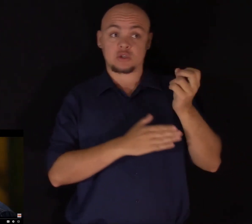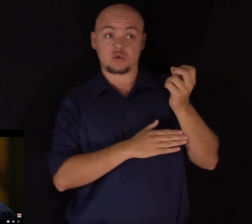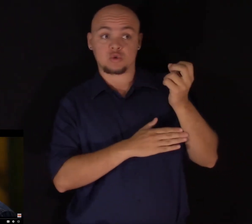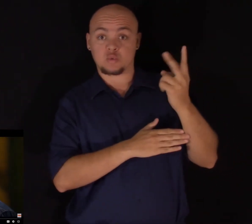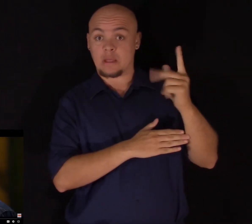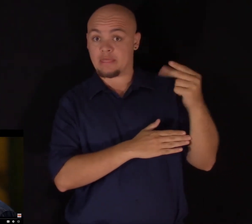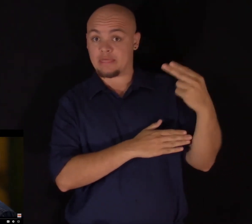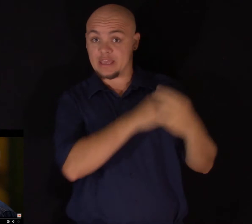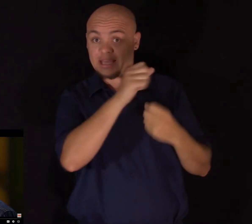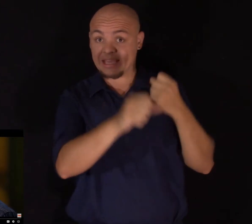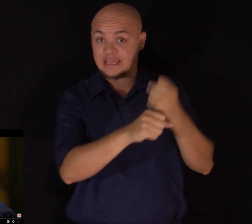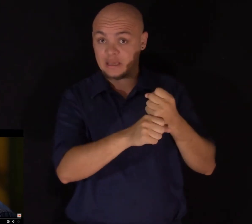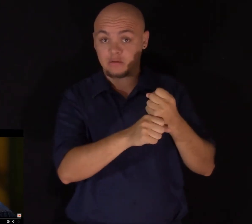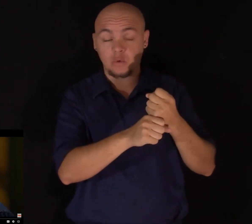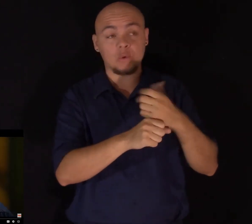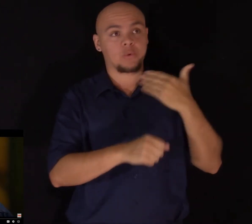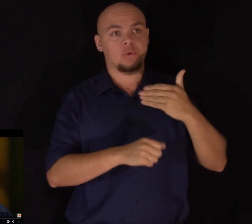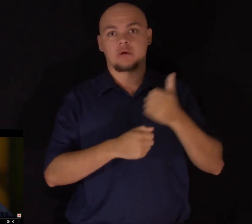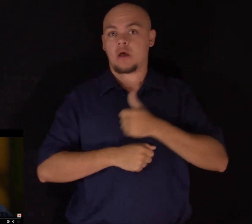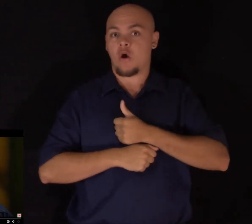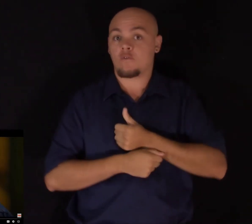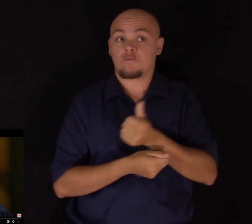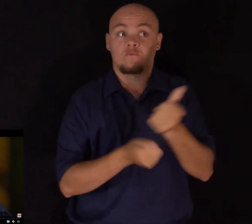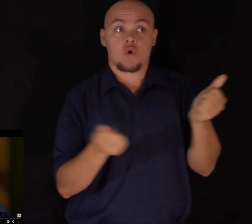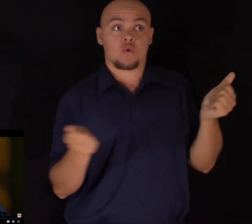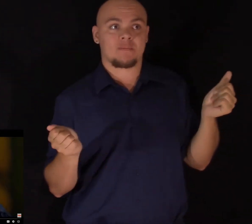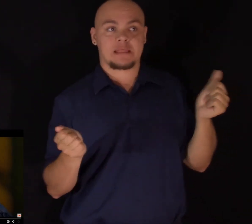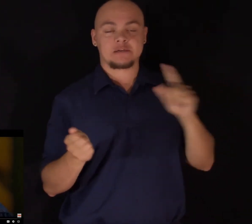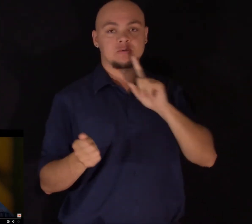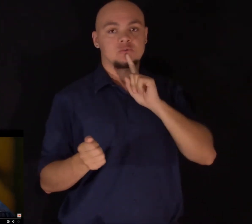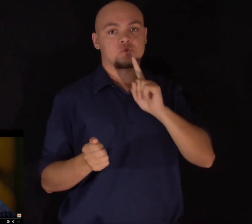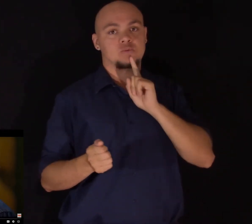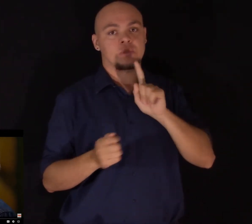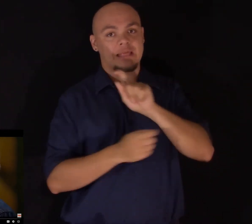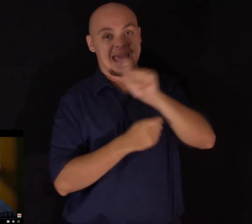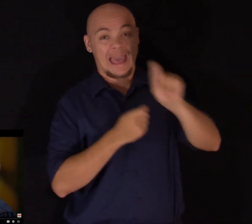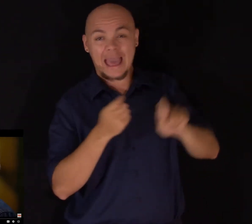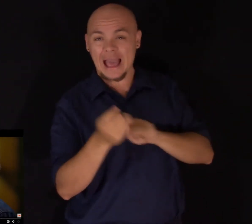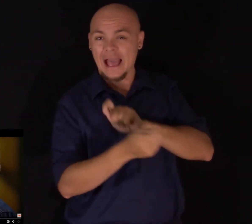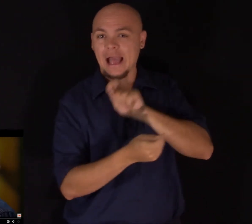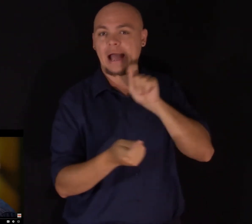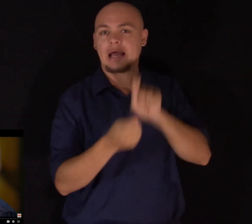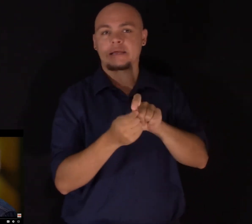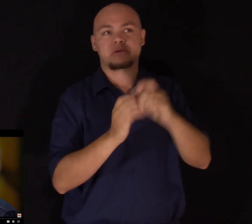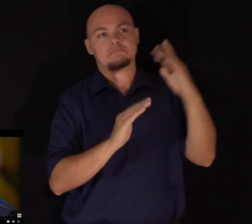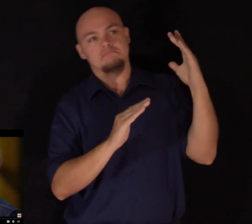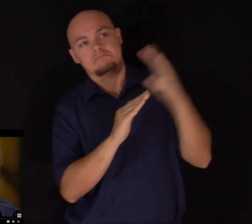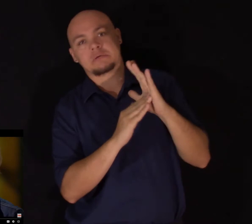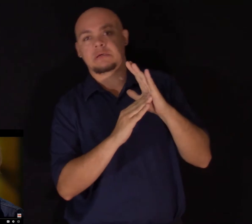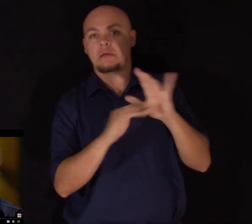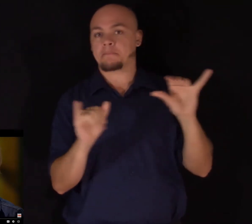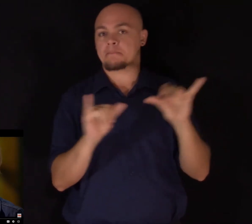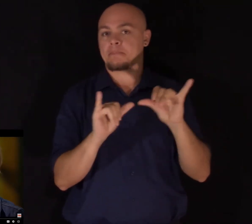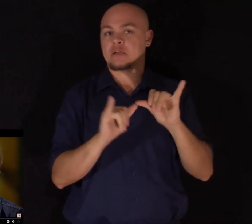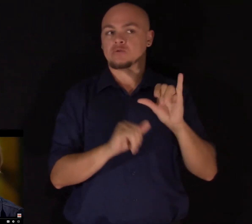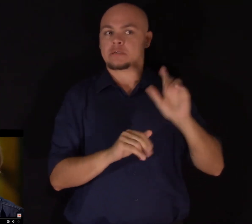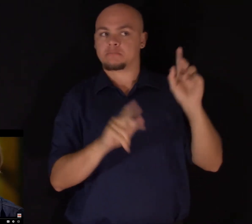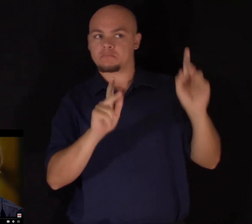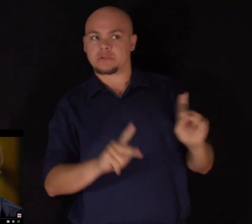research, that vulnerability is our most accurate measurement of courage.